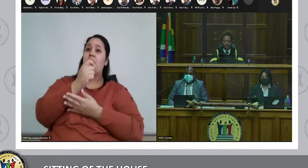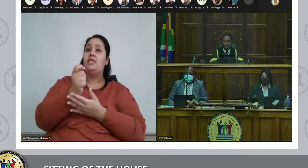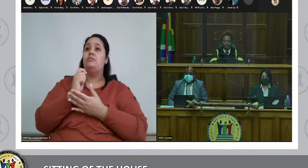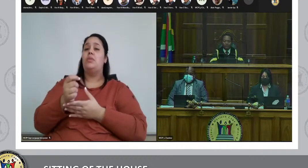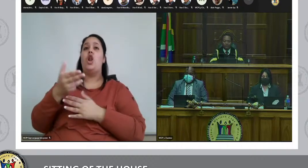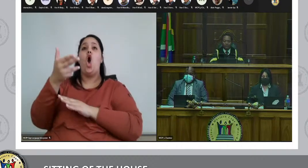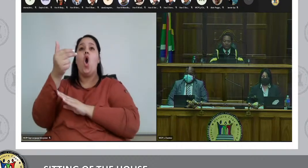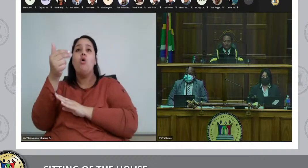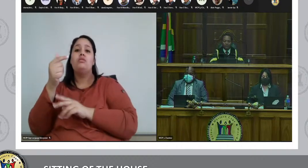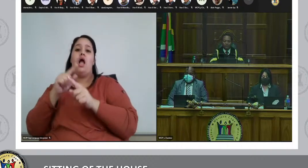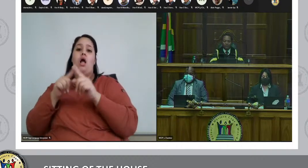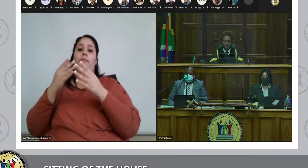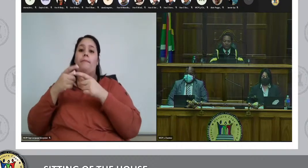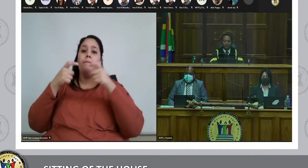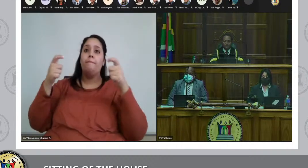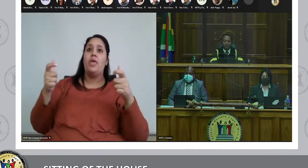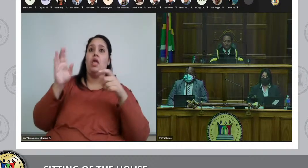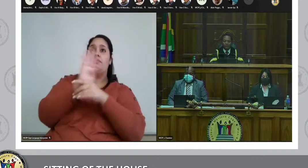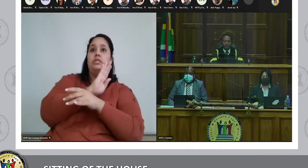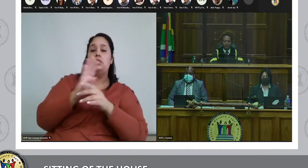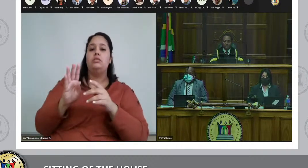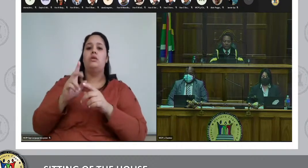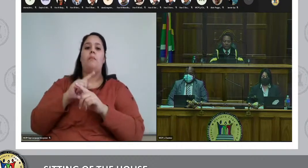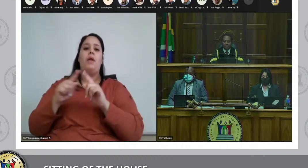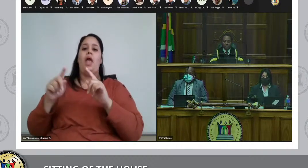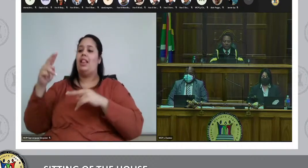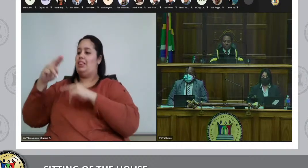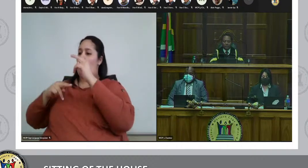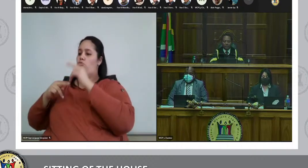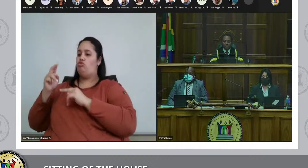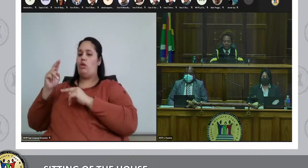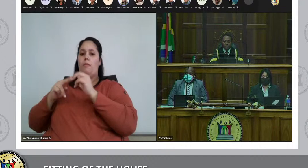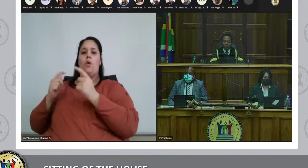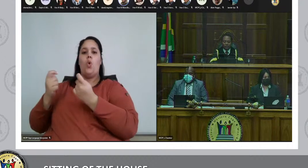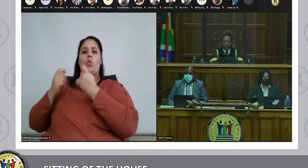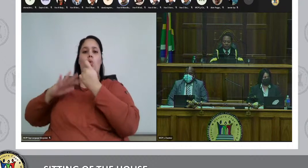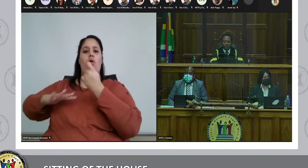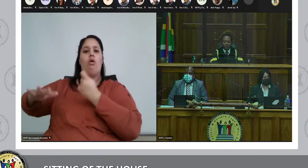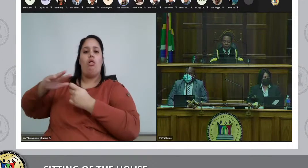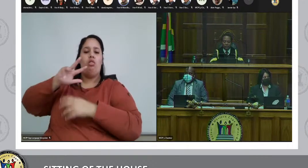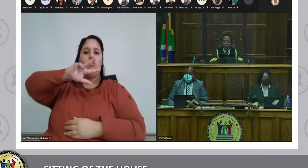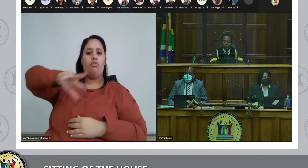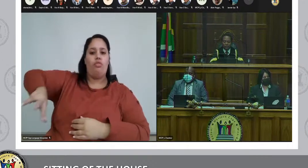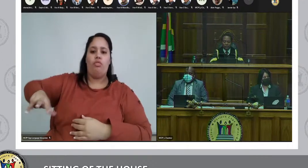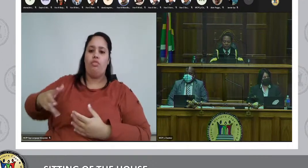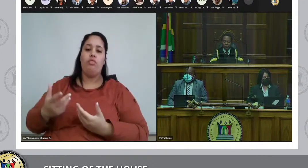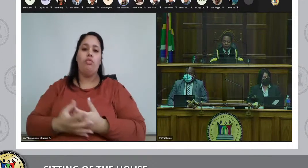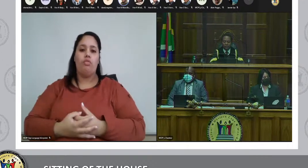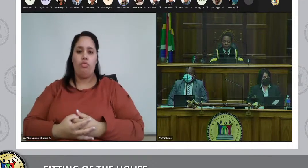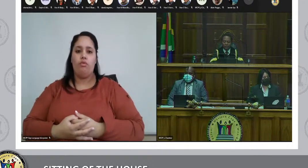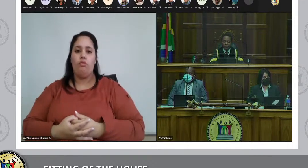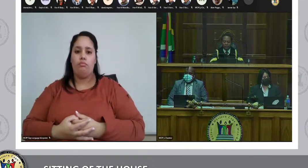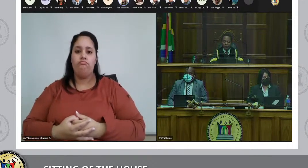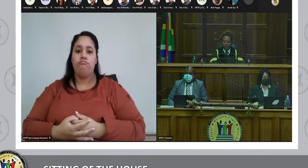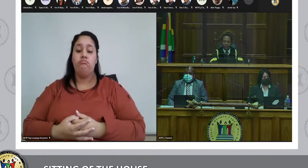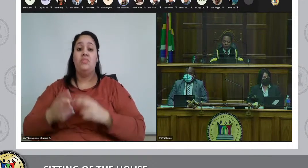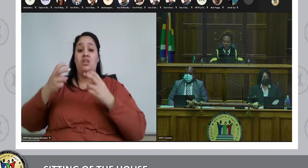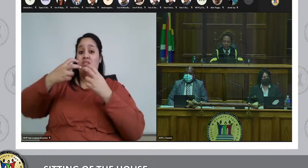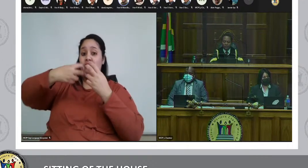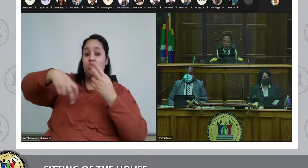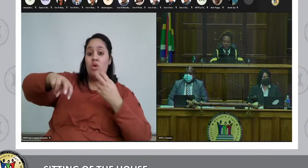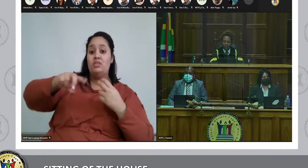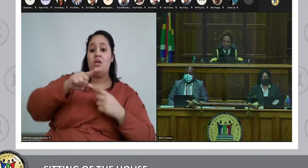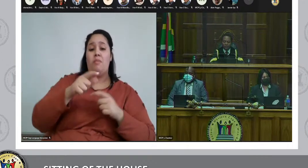accommodation businesses at the expense of township enterprises that were completely neglected. Tourism is amongst